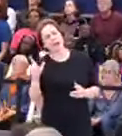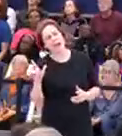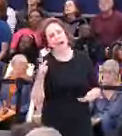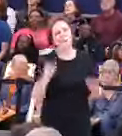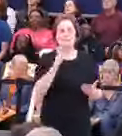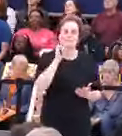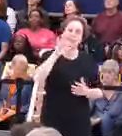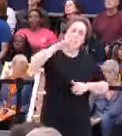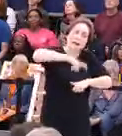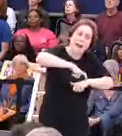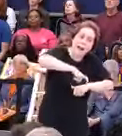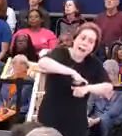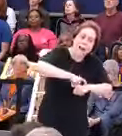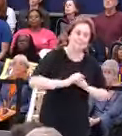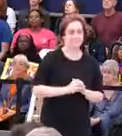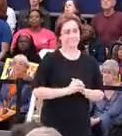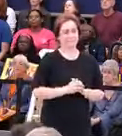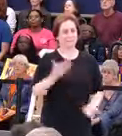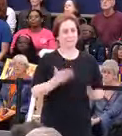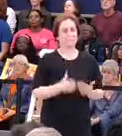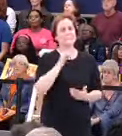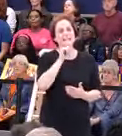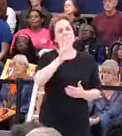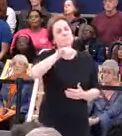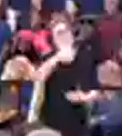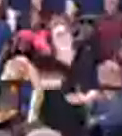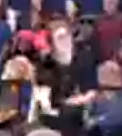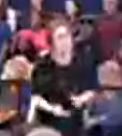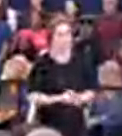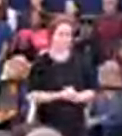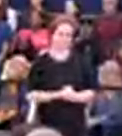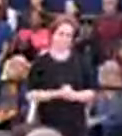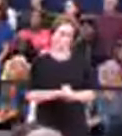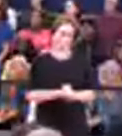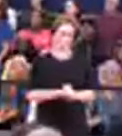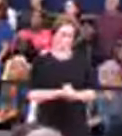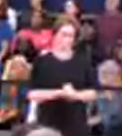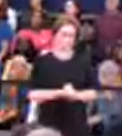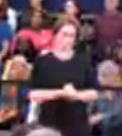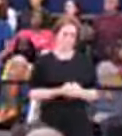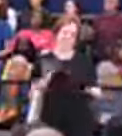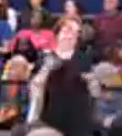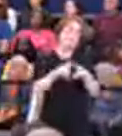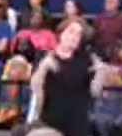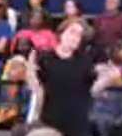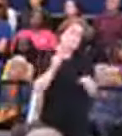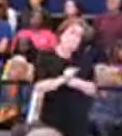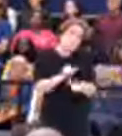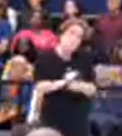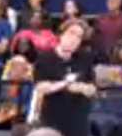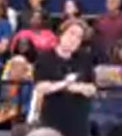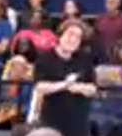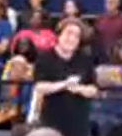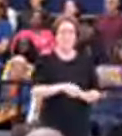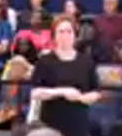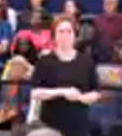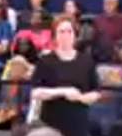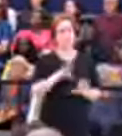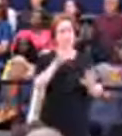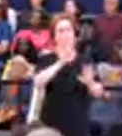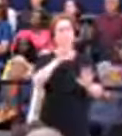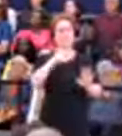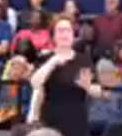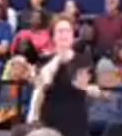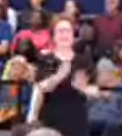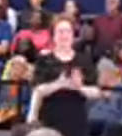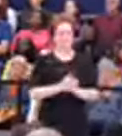not your time. Maybe it's not your turn. It might be too much work. Well, I'm here to